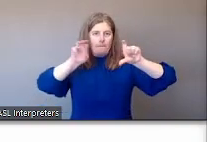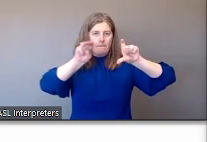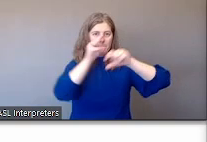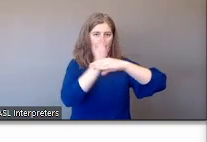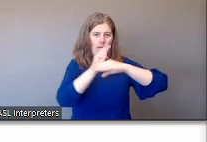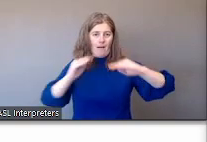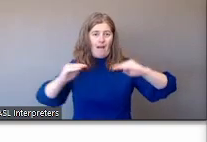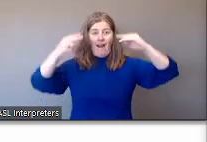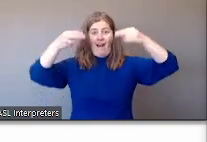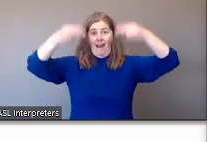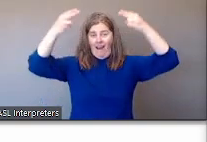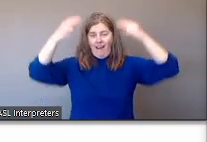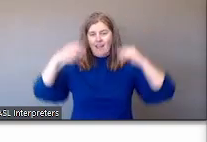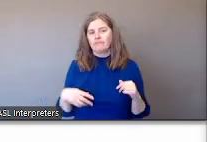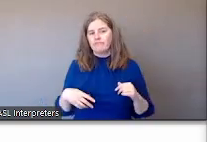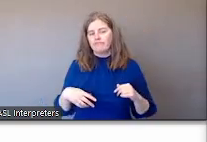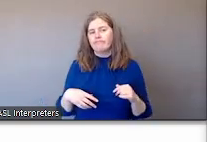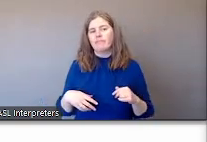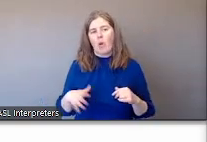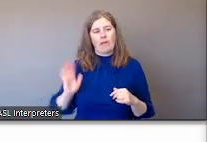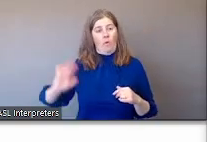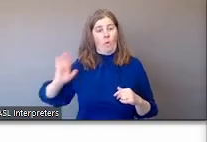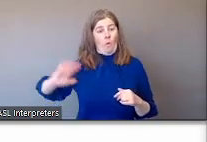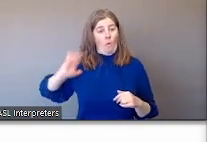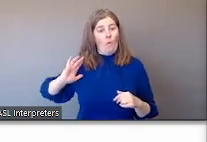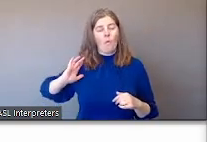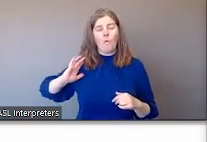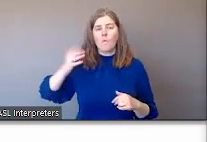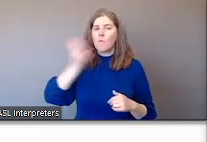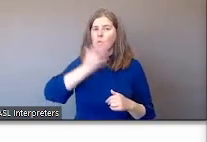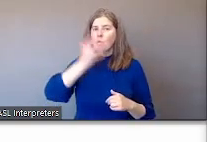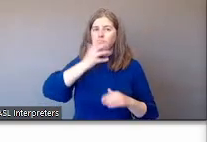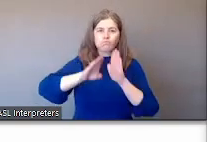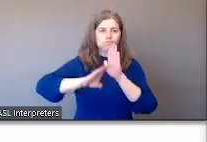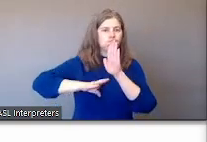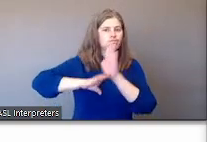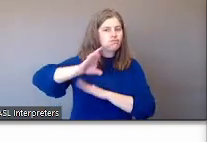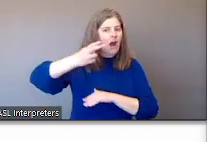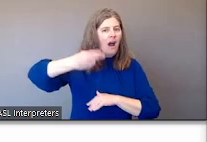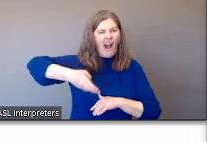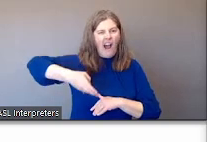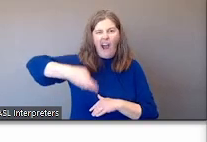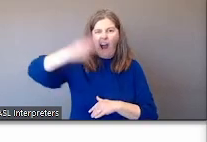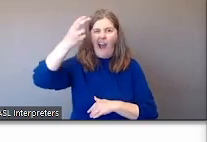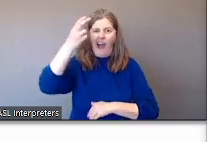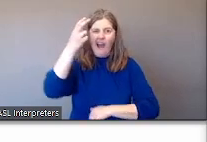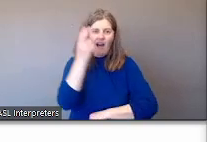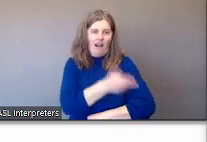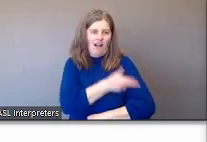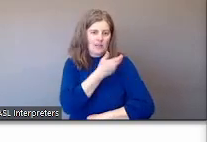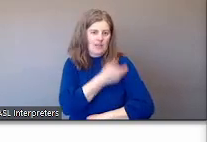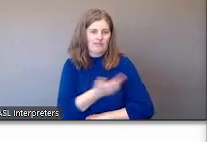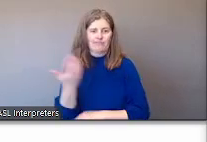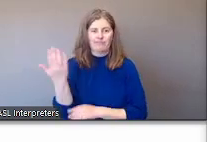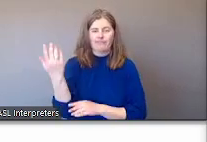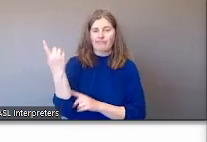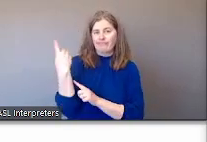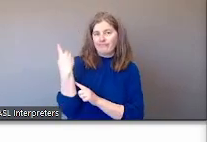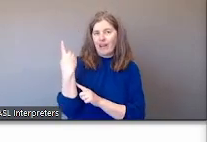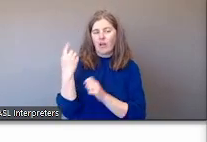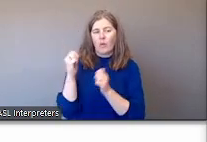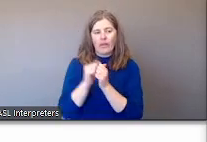we were definitely in high hospitalization, number of hospitalizations back with